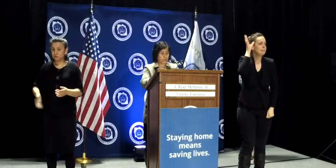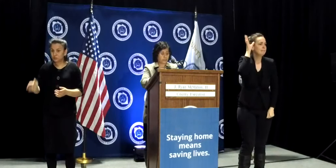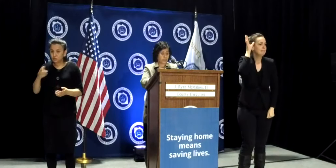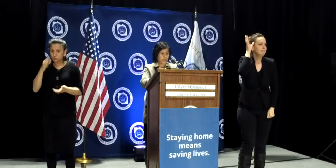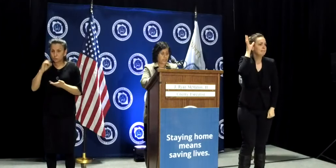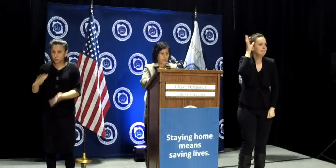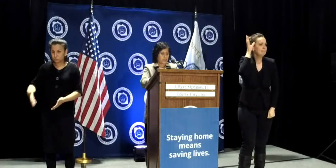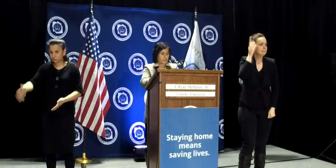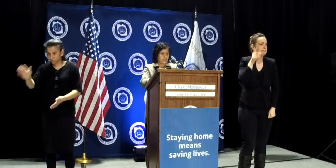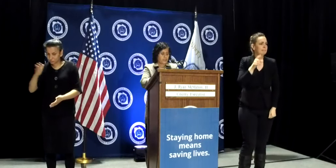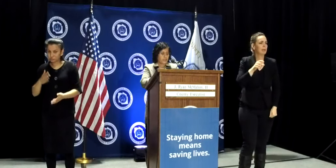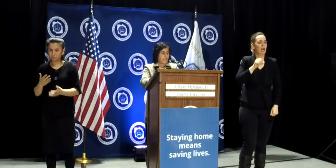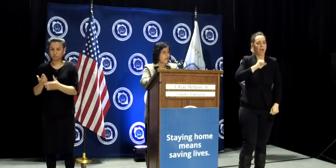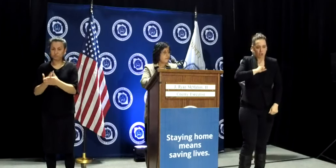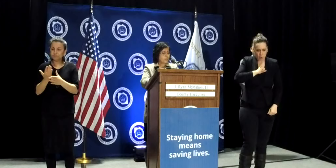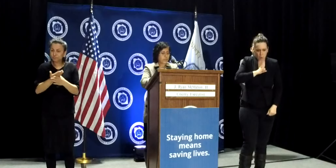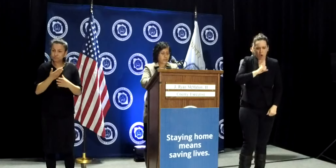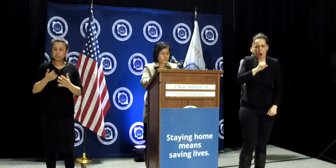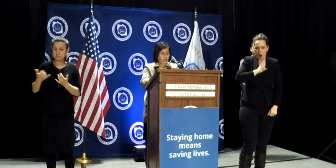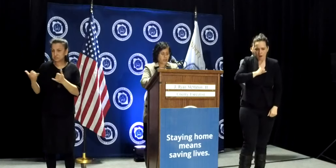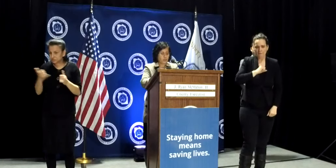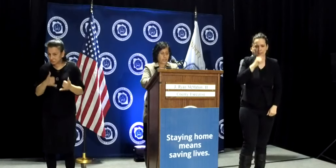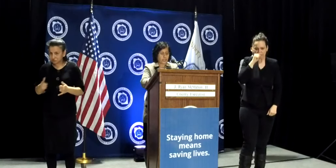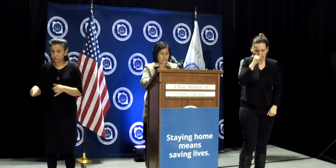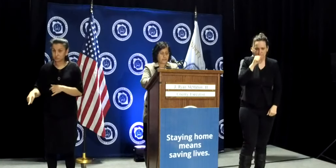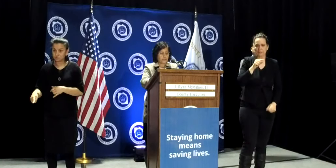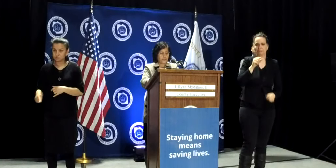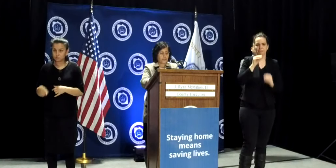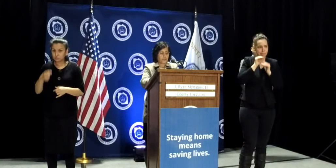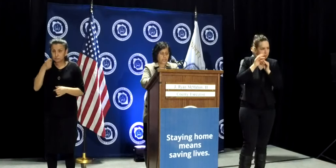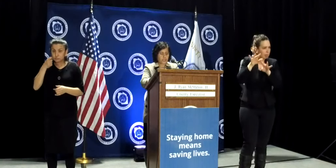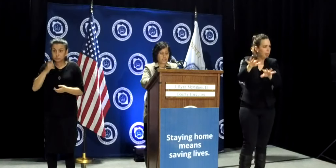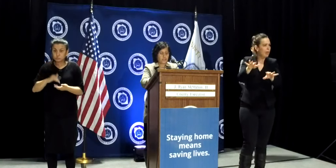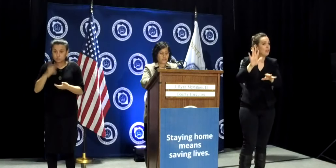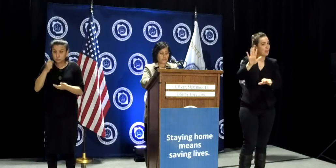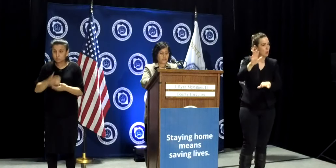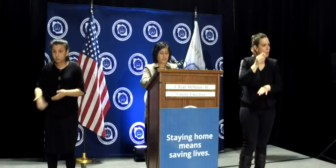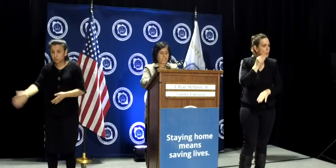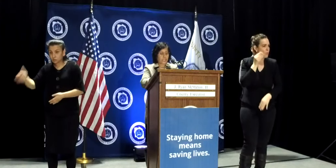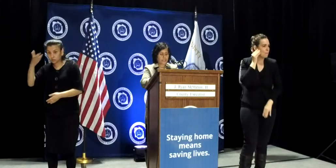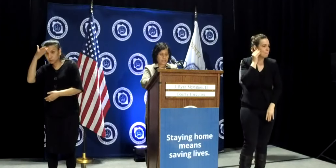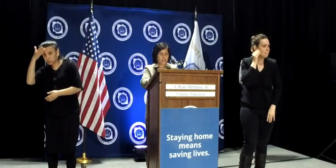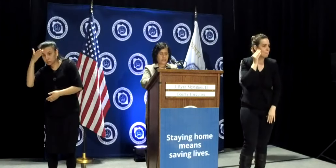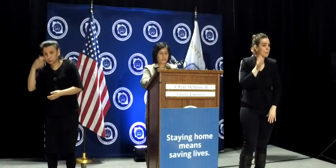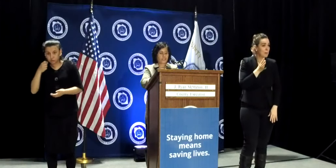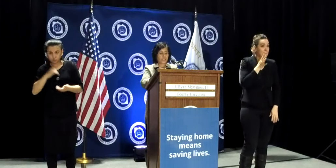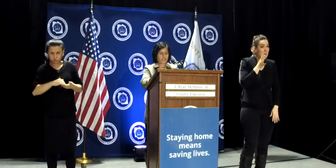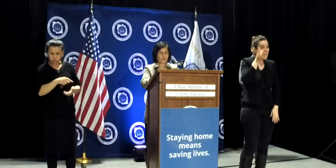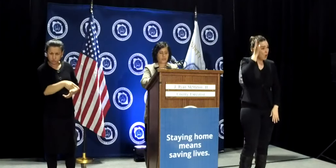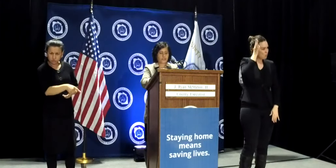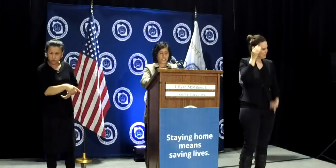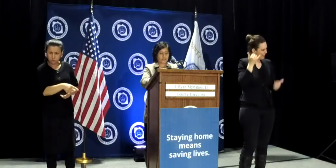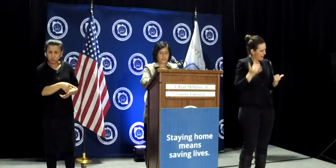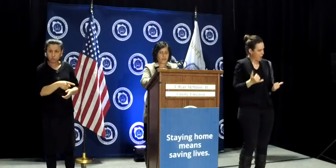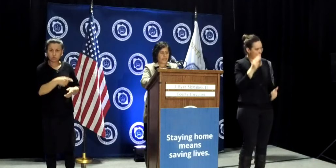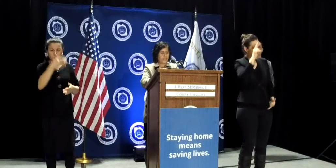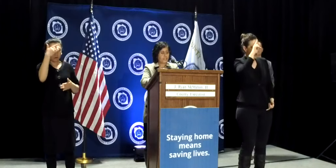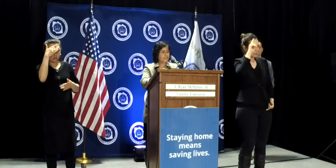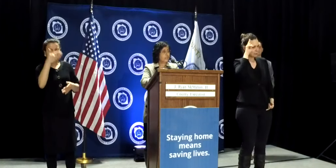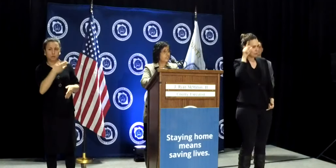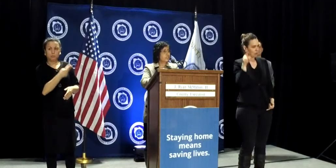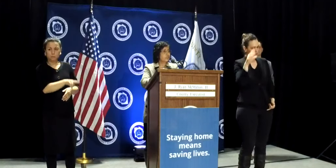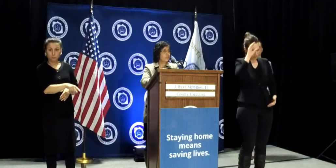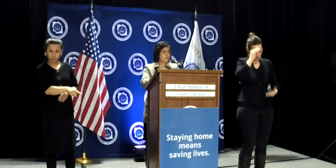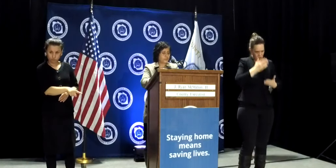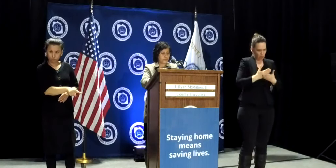as well. After parents were hospitalized, son continued to get sicker for the next couple of days and